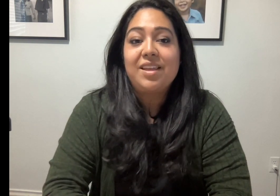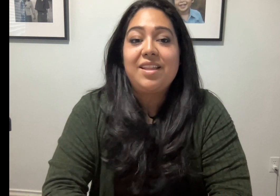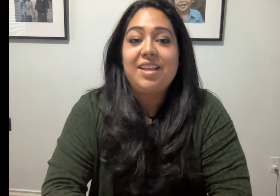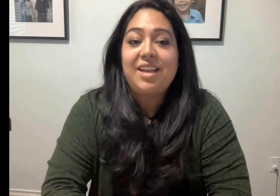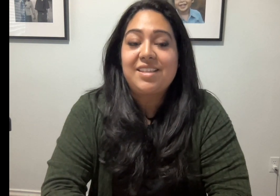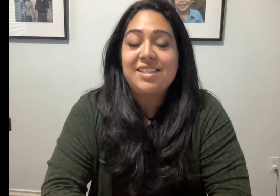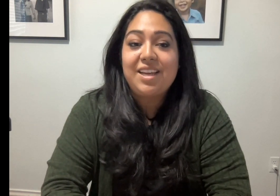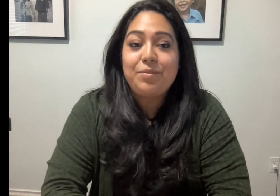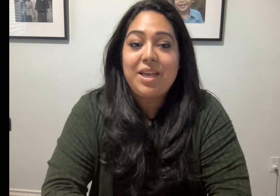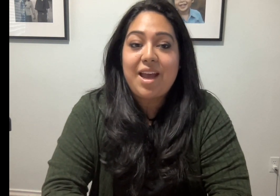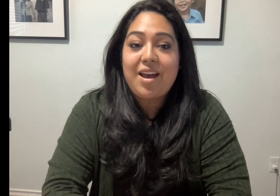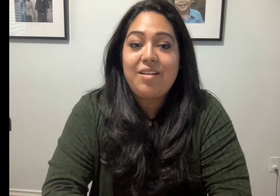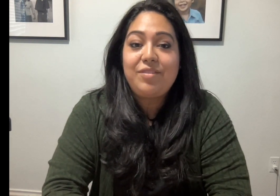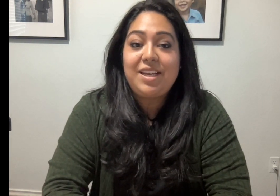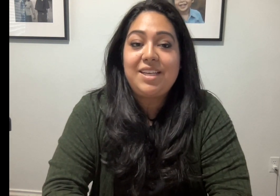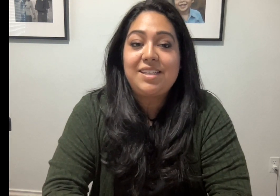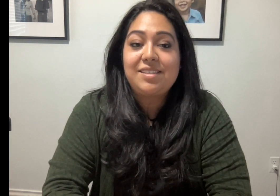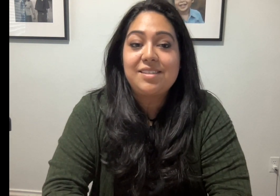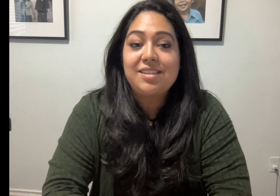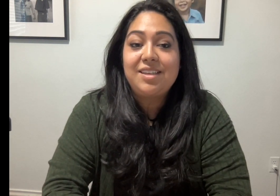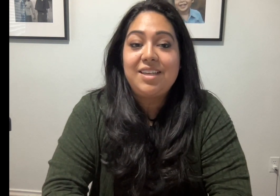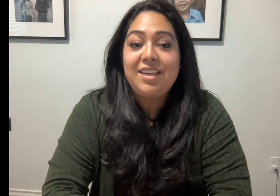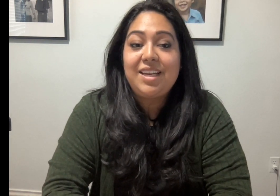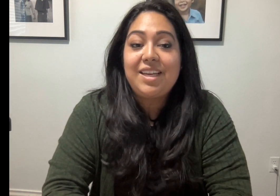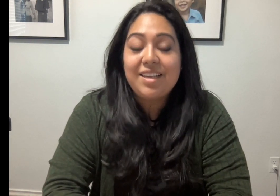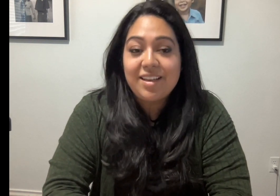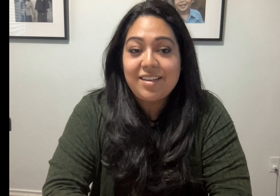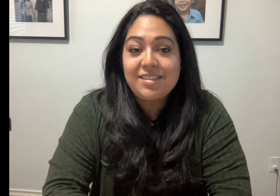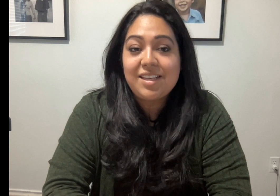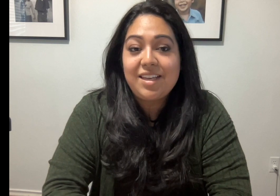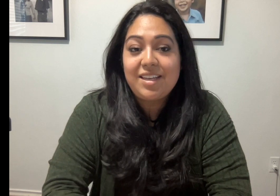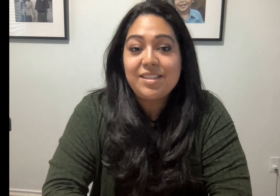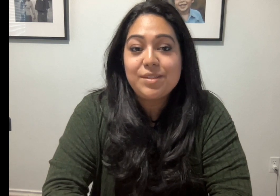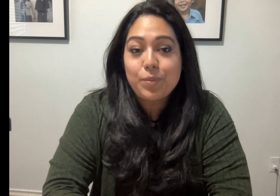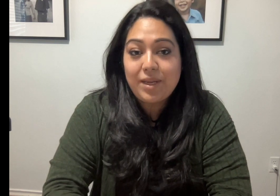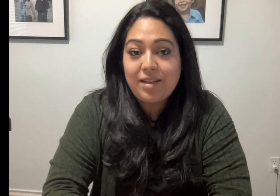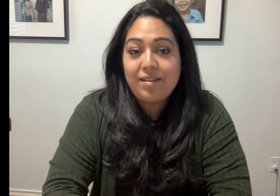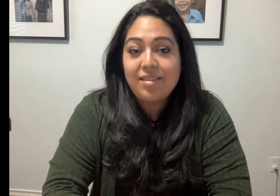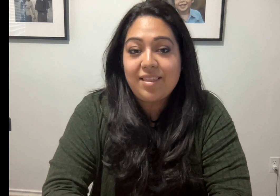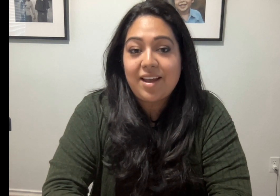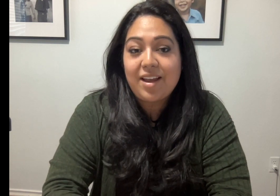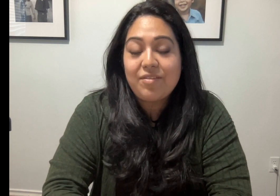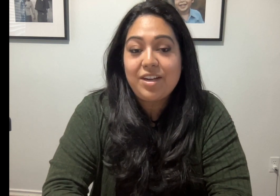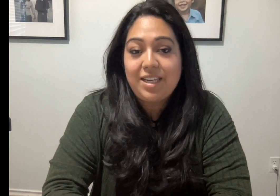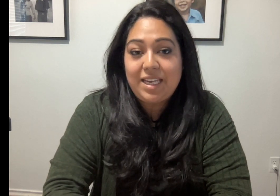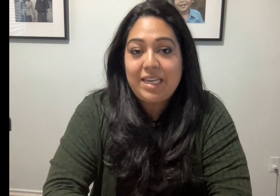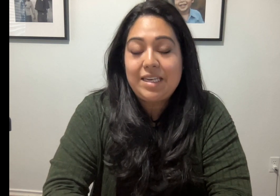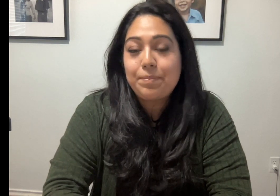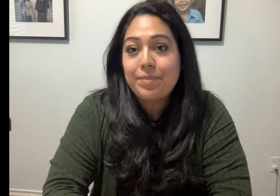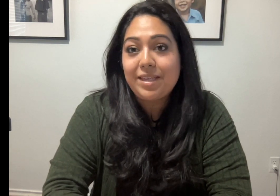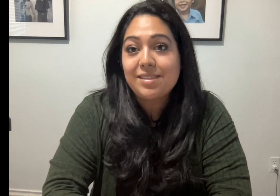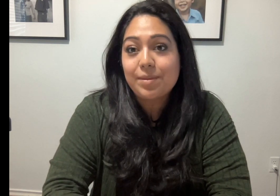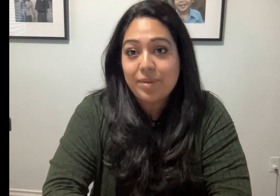The next line we have is, it is His will that every need be